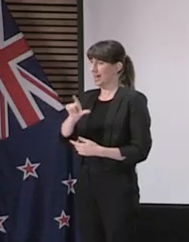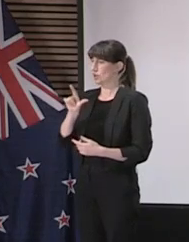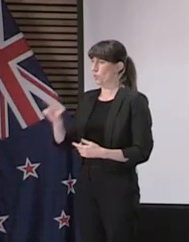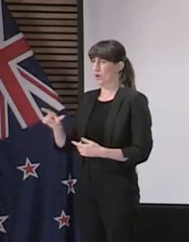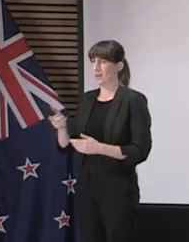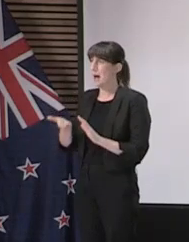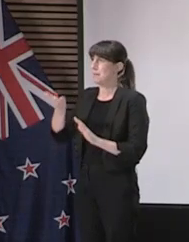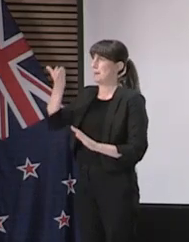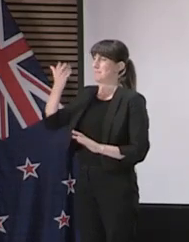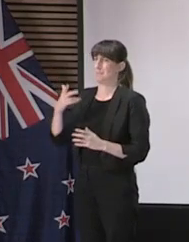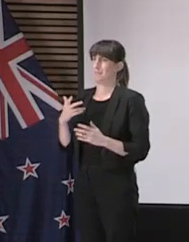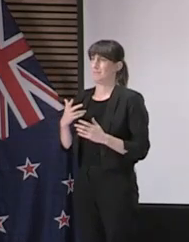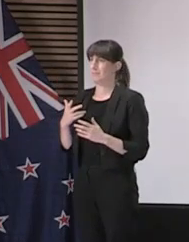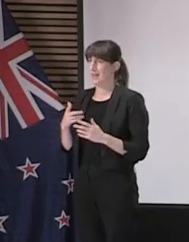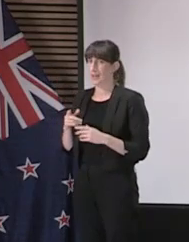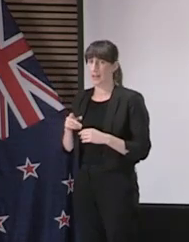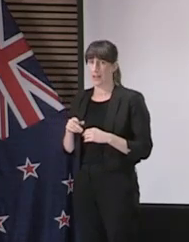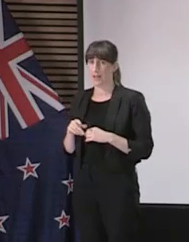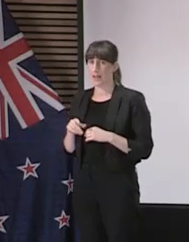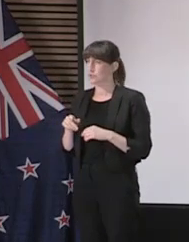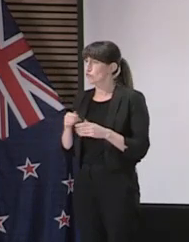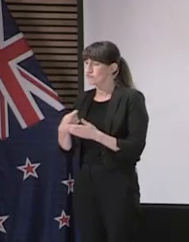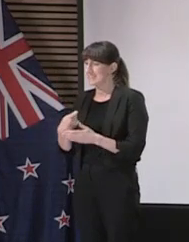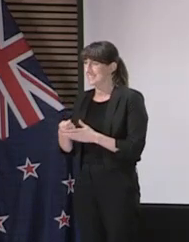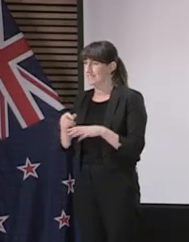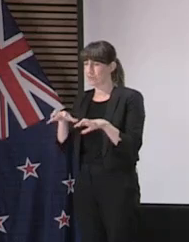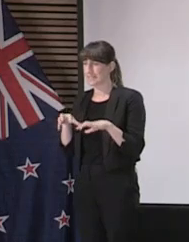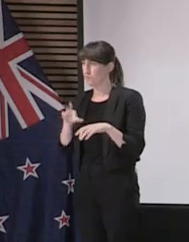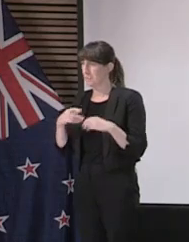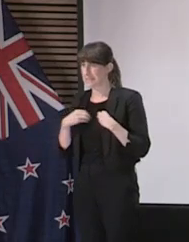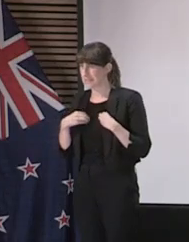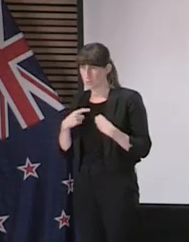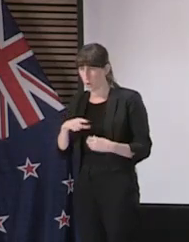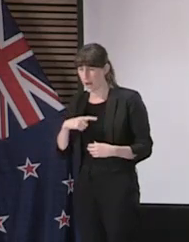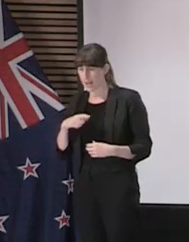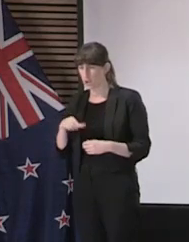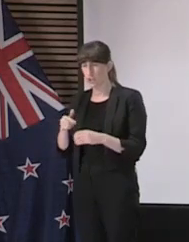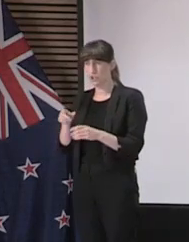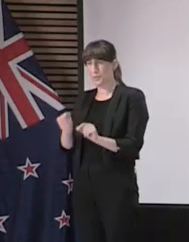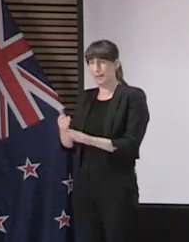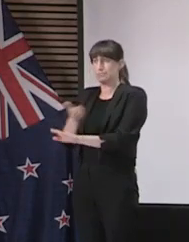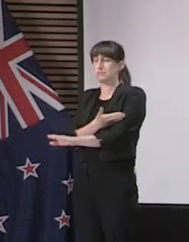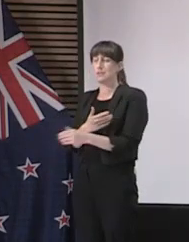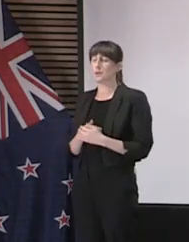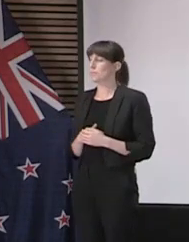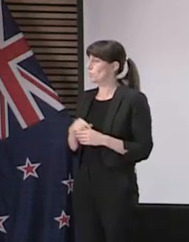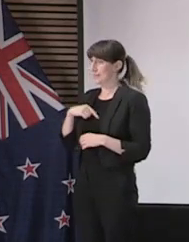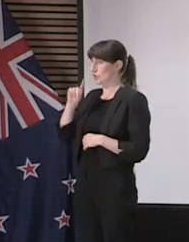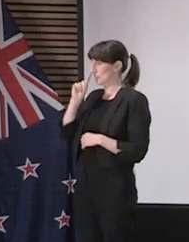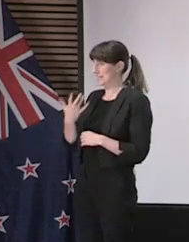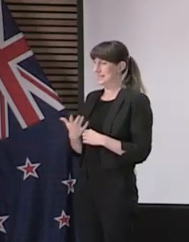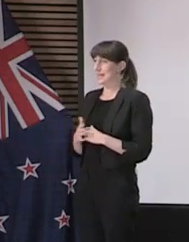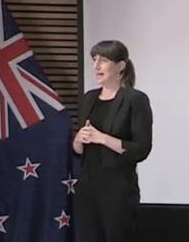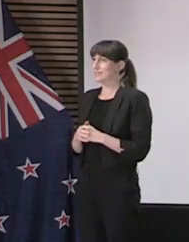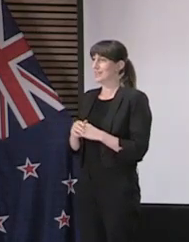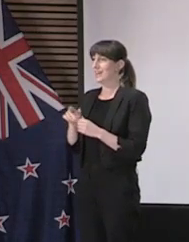couldn't. So the Residential Tenancy Act gives us different abilities that the Property Act does not. But what we wanted